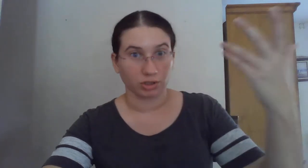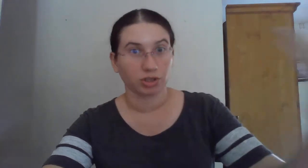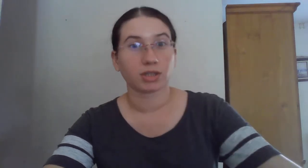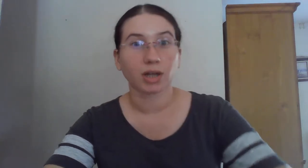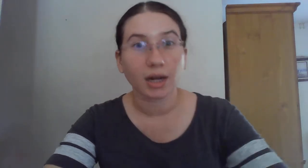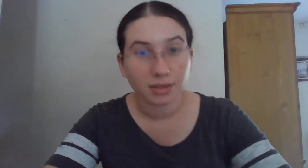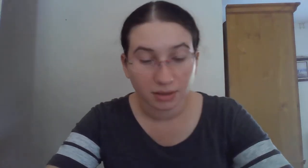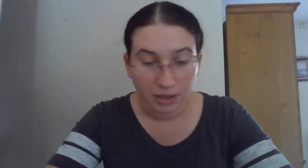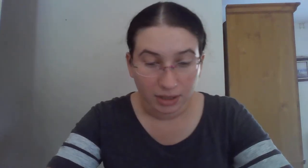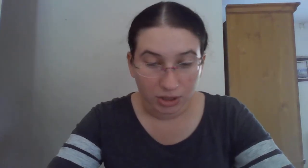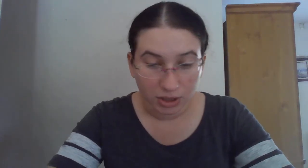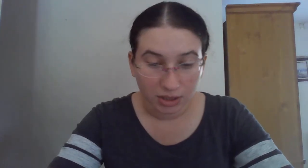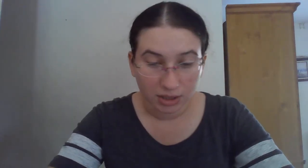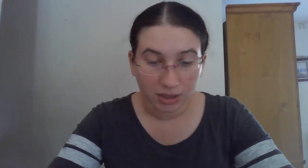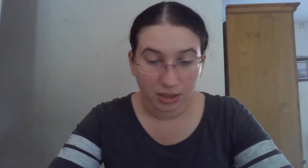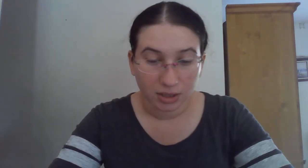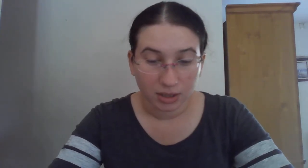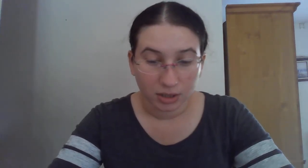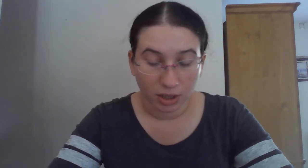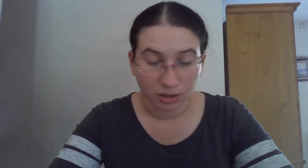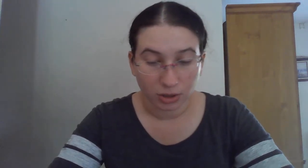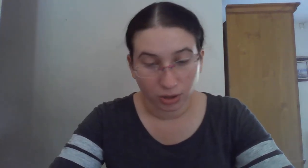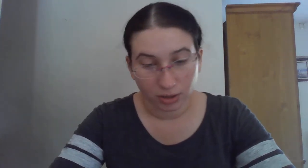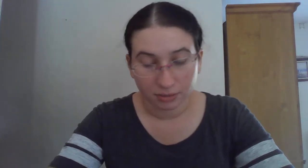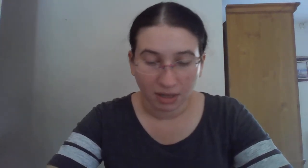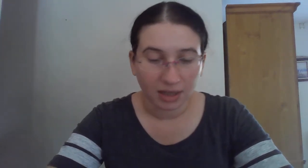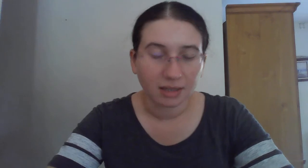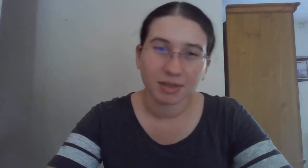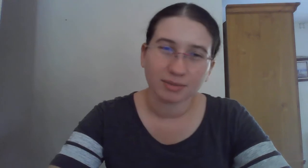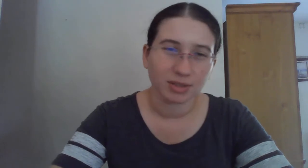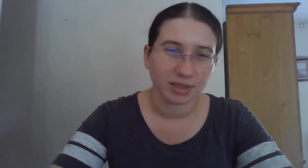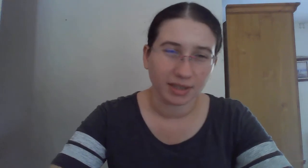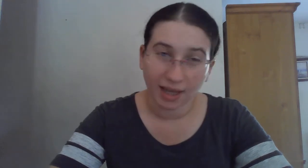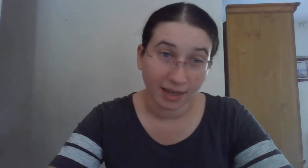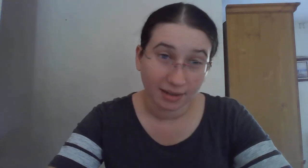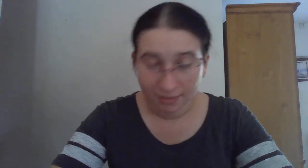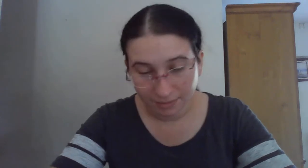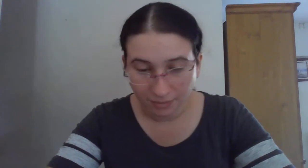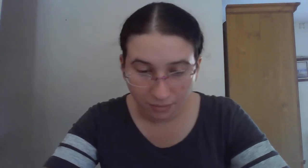see a doctor. She see doctor should. I think it makes more sense at the end.